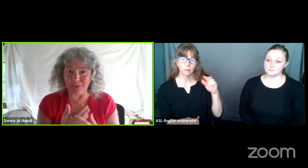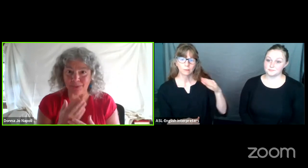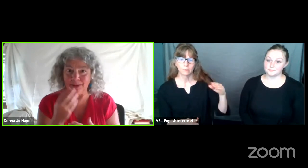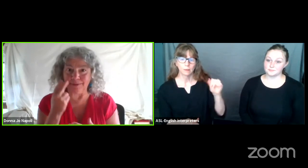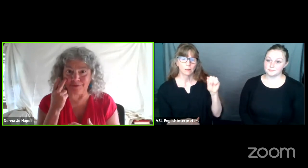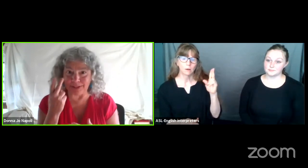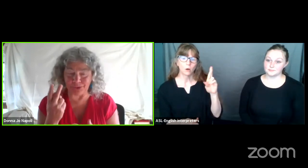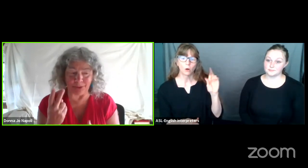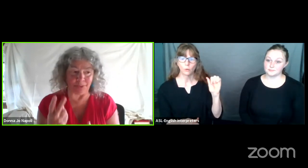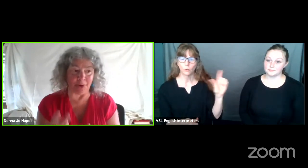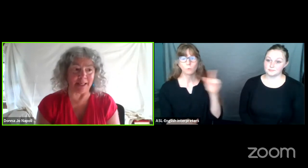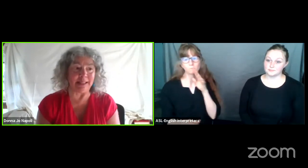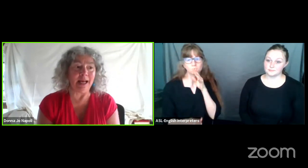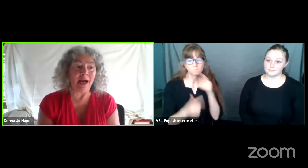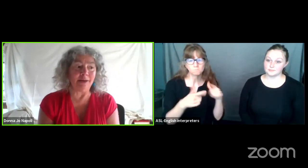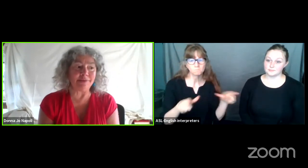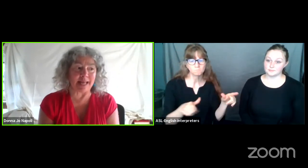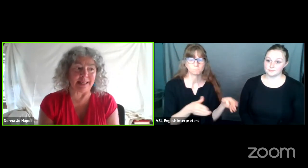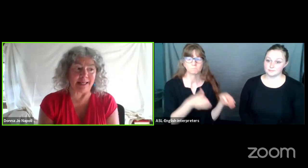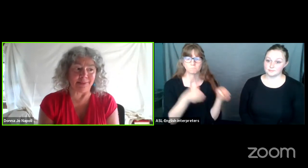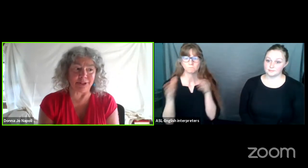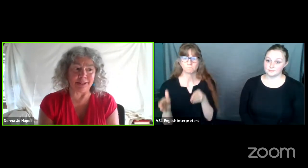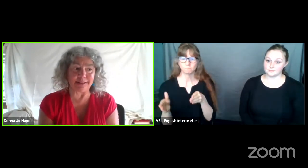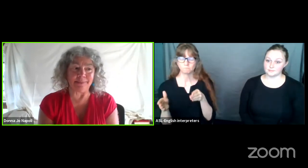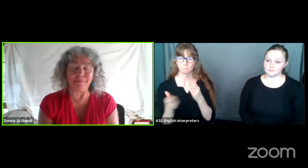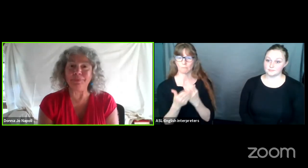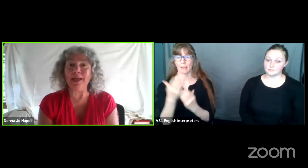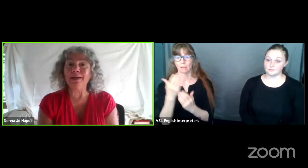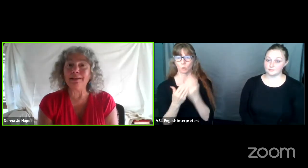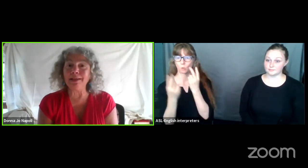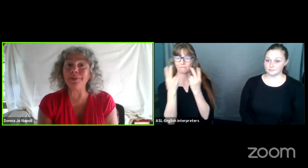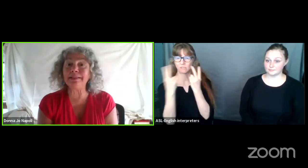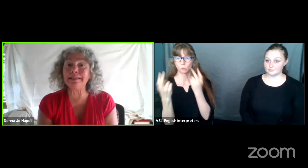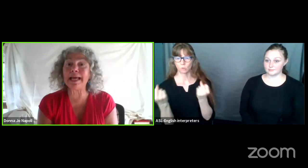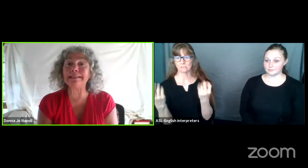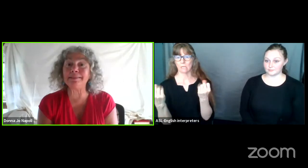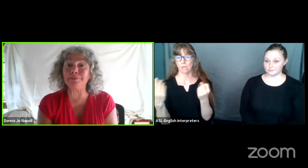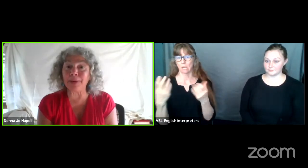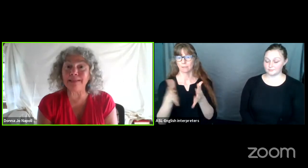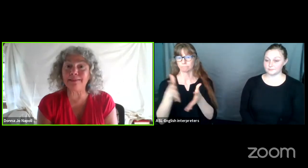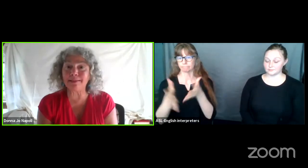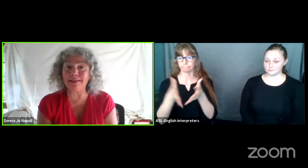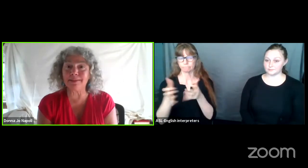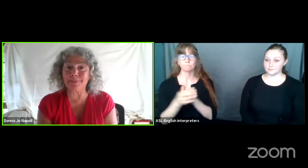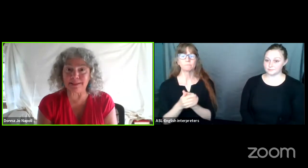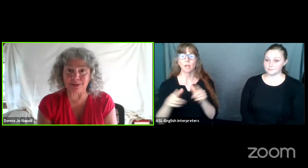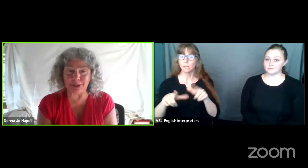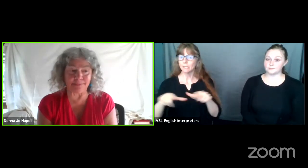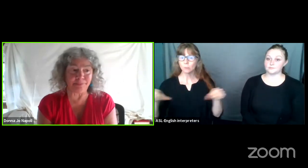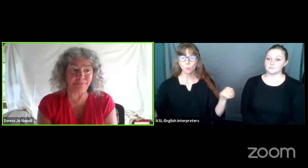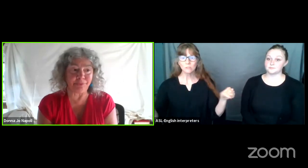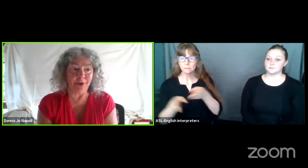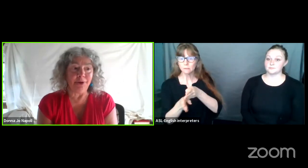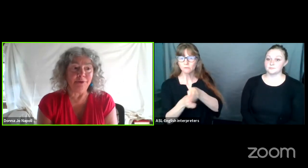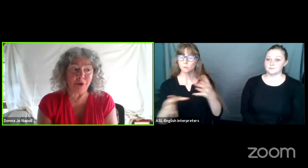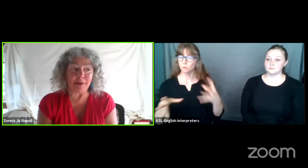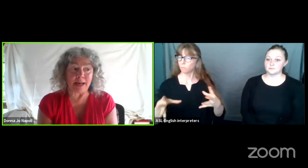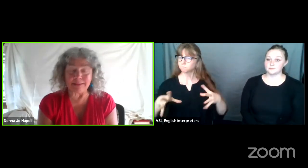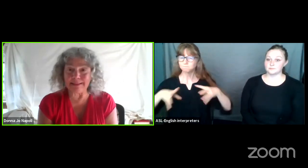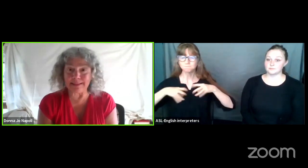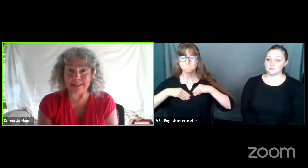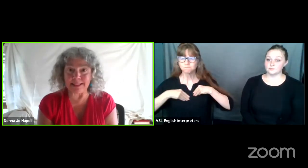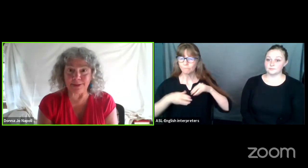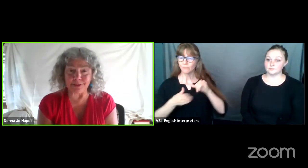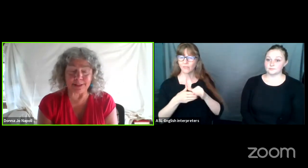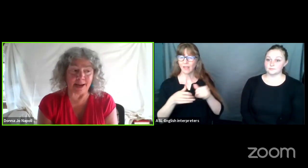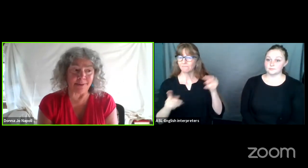the manual visual one of sign languages. Linguistics has embraced this position for